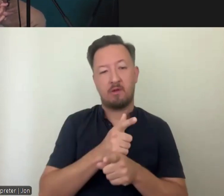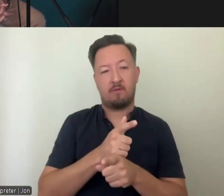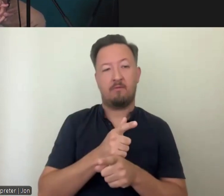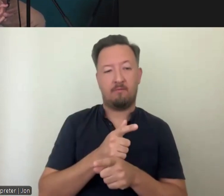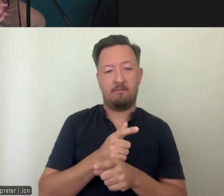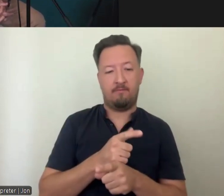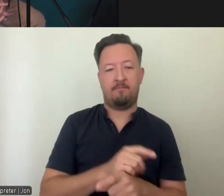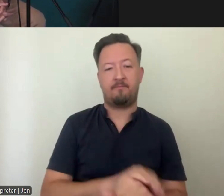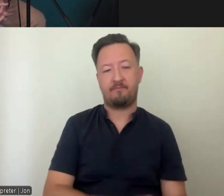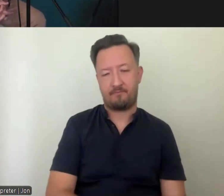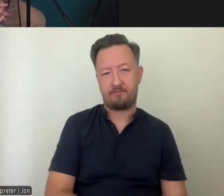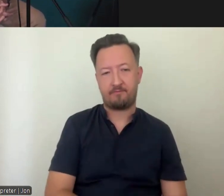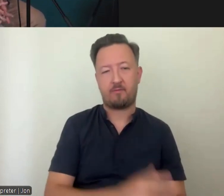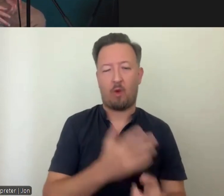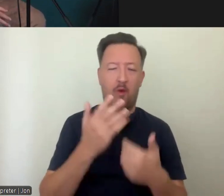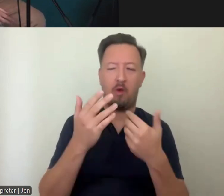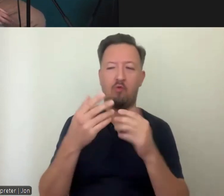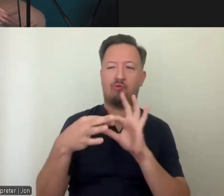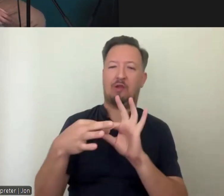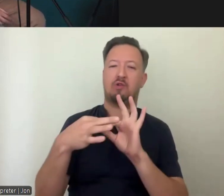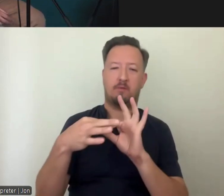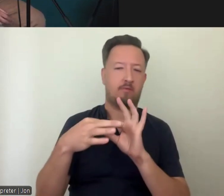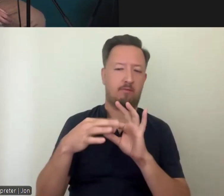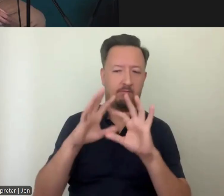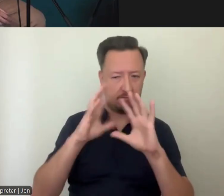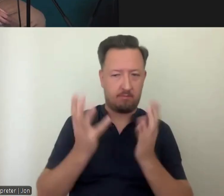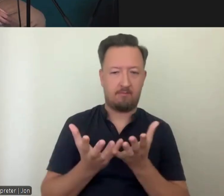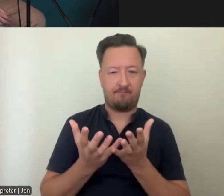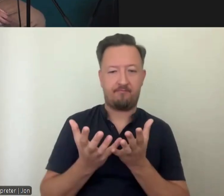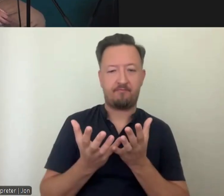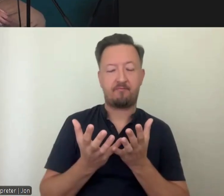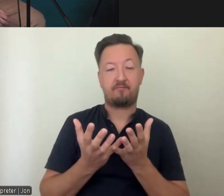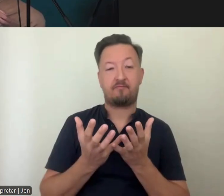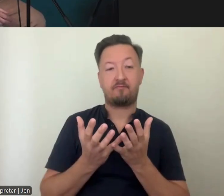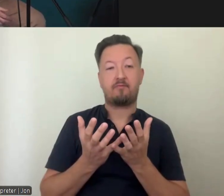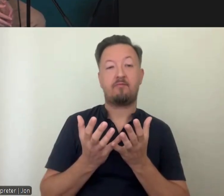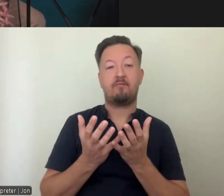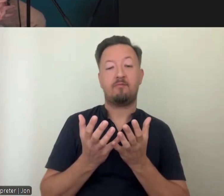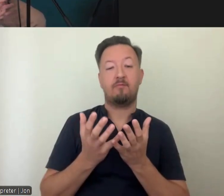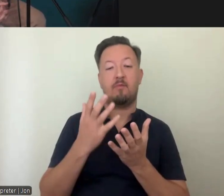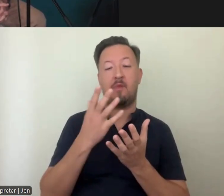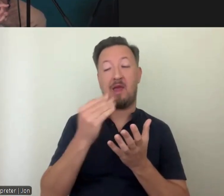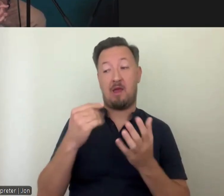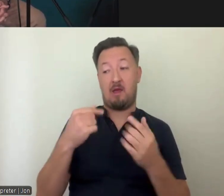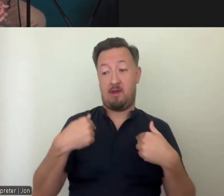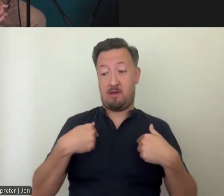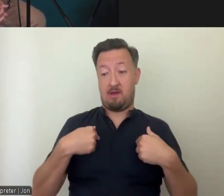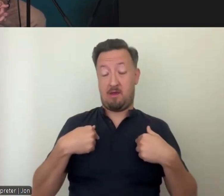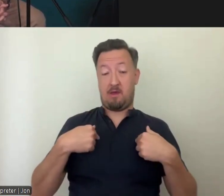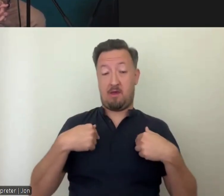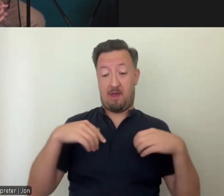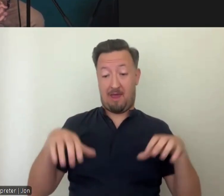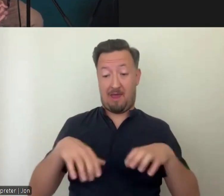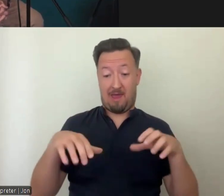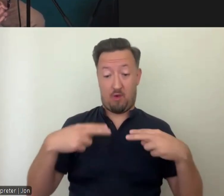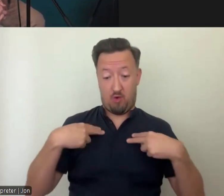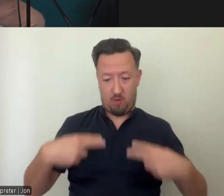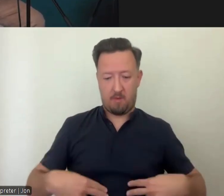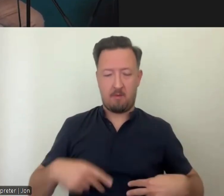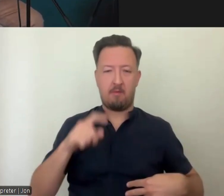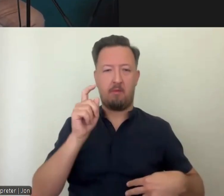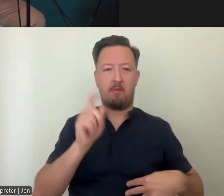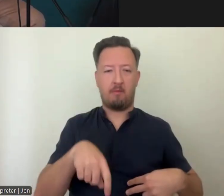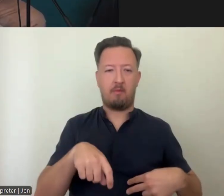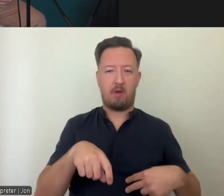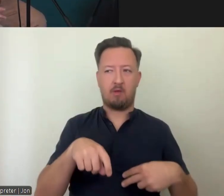relationship you want to think that you have with other people. And to do the job of a human being is to act accordingly, whether